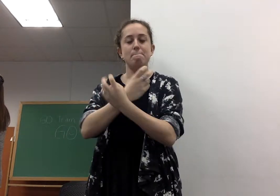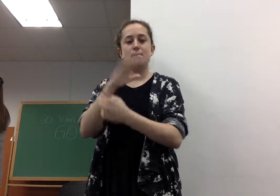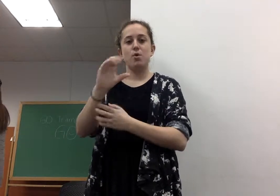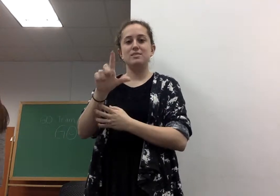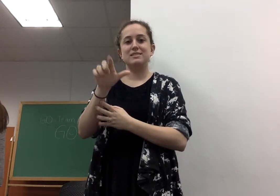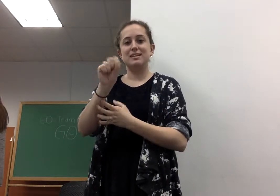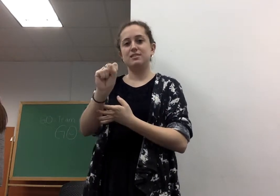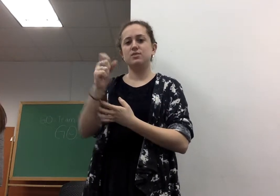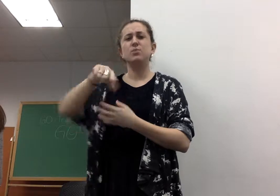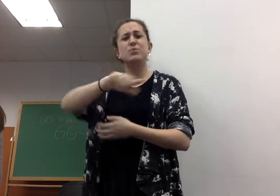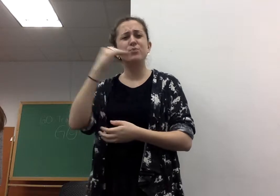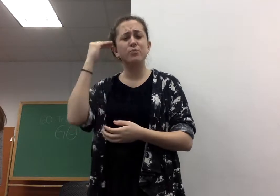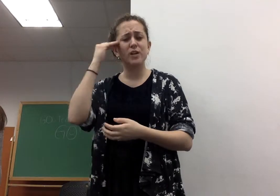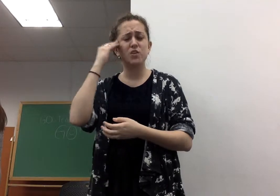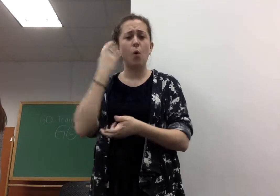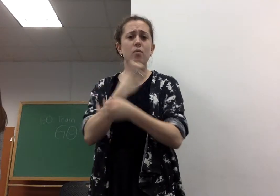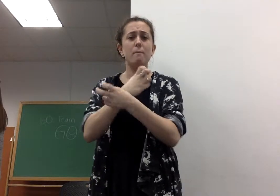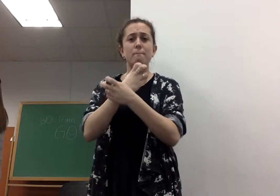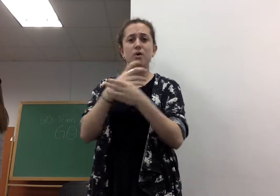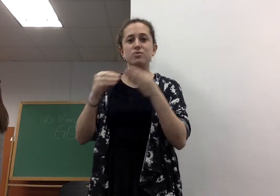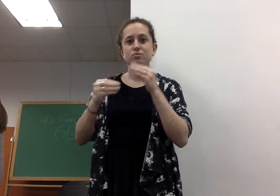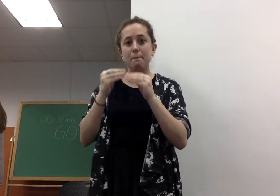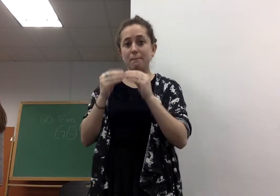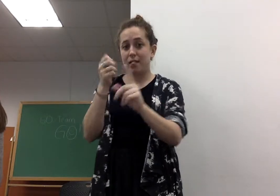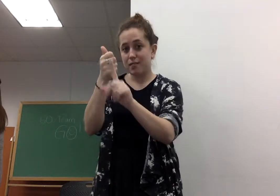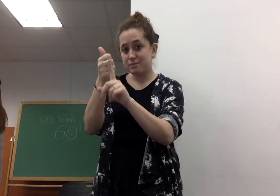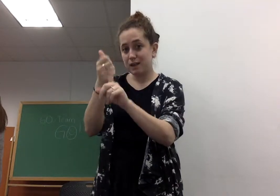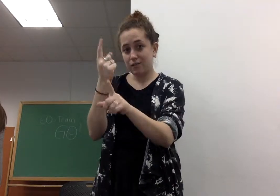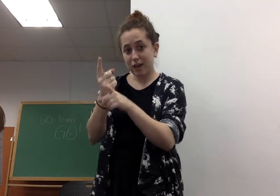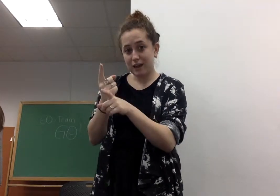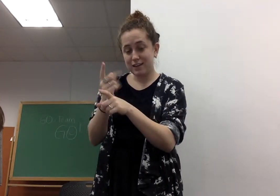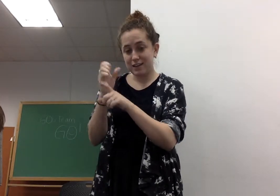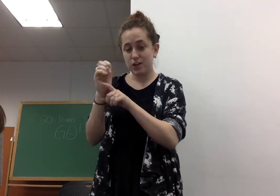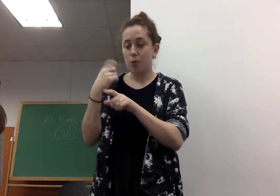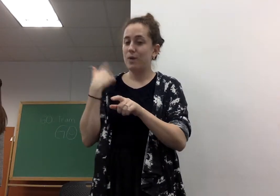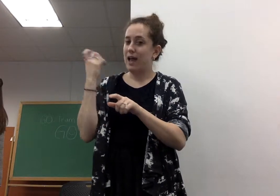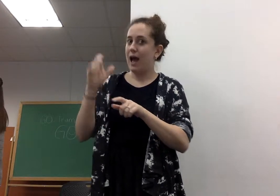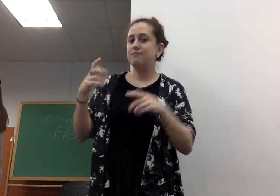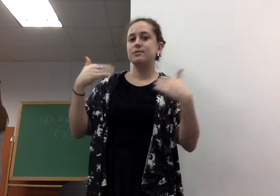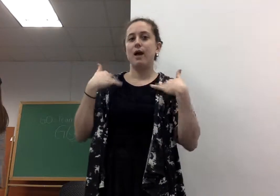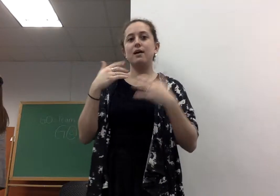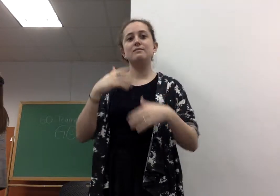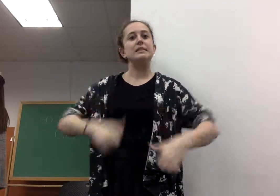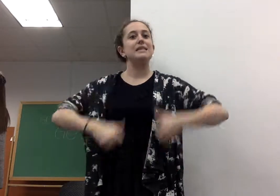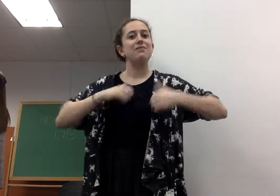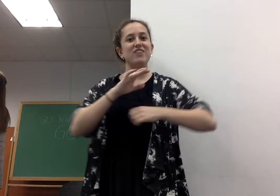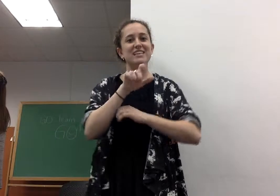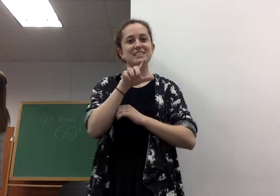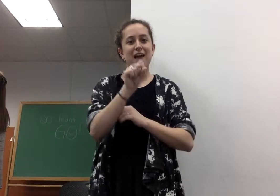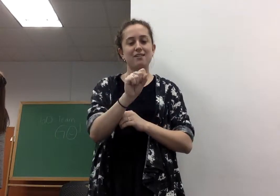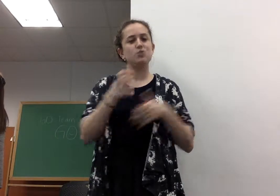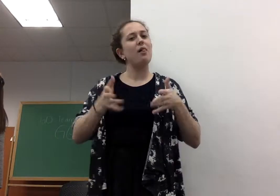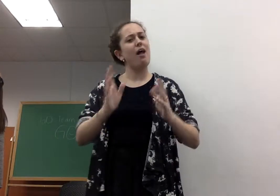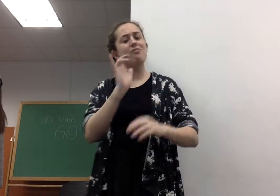We know the bones repair themselves, right? Yeah. Okay, so we have to have living cells there to make this happen. Okay, this is called compact bone. Let's